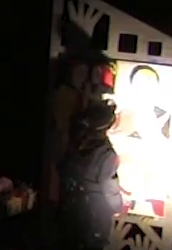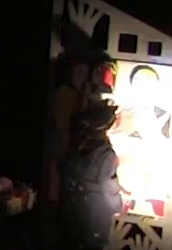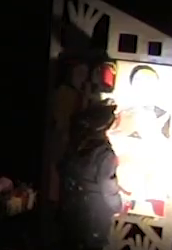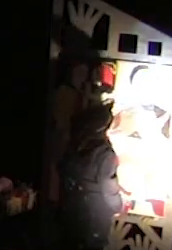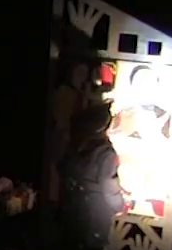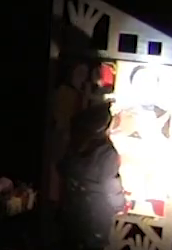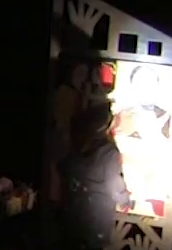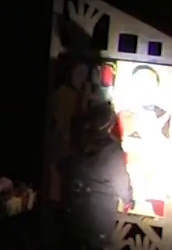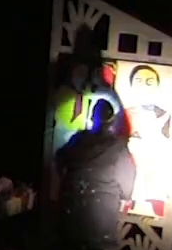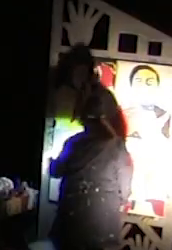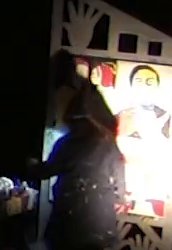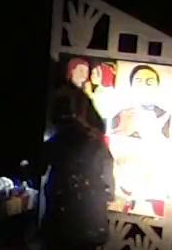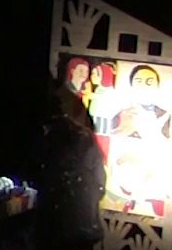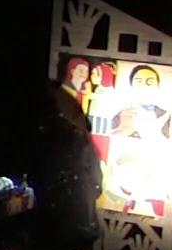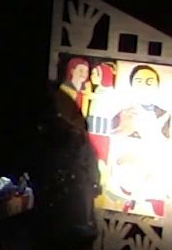Walk through, no problem.